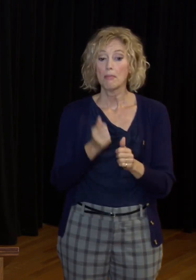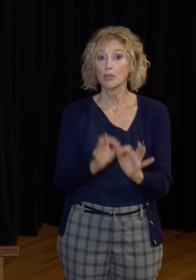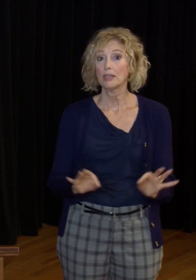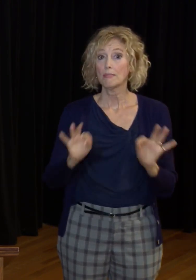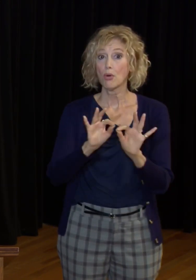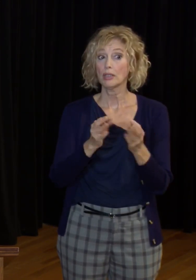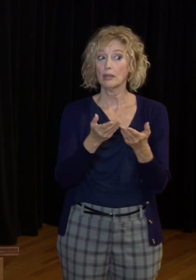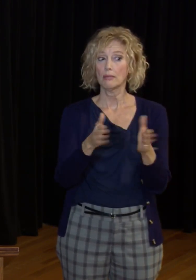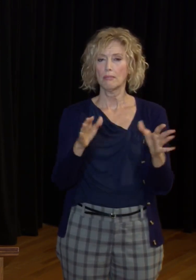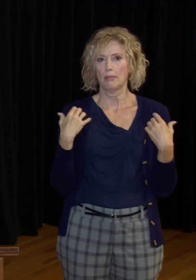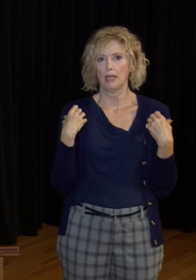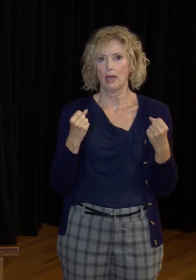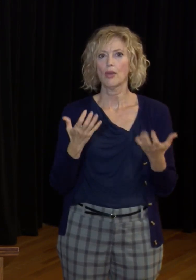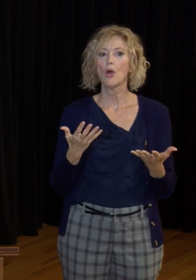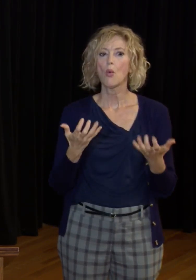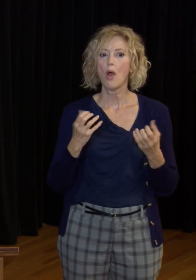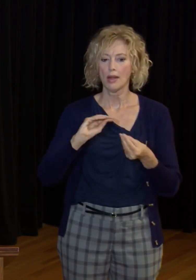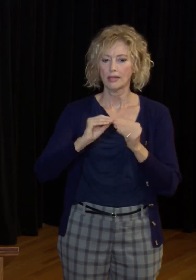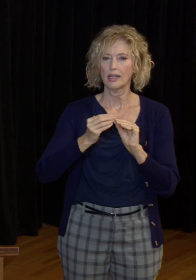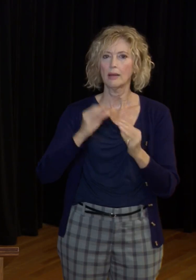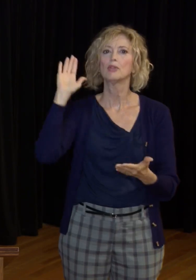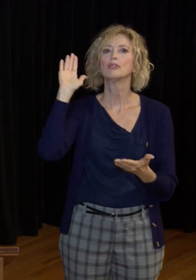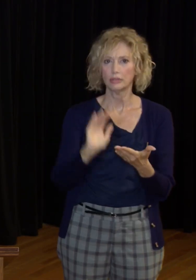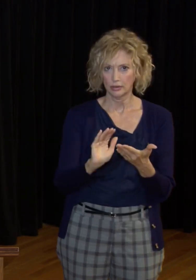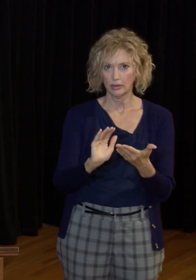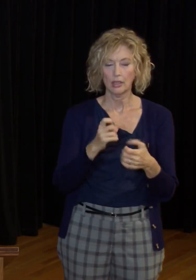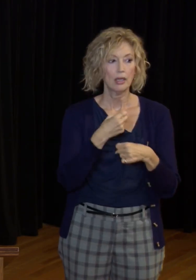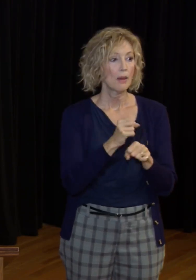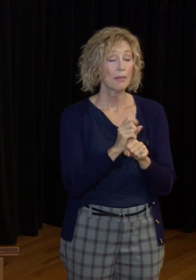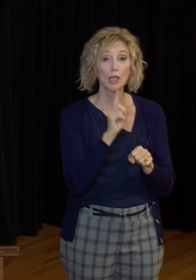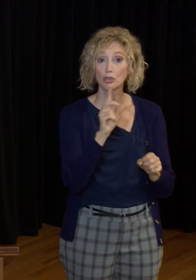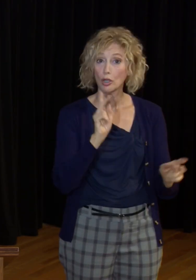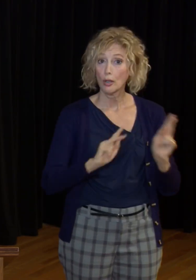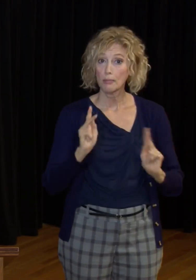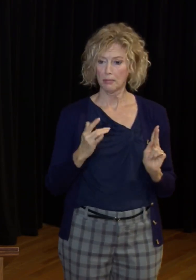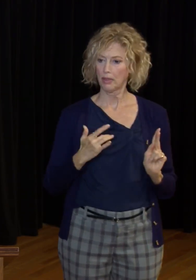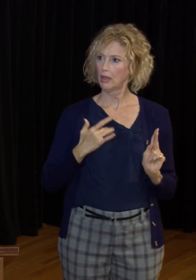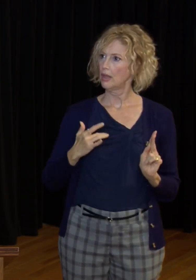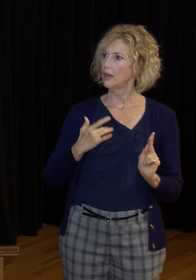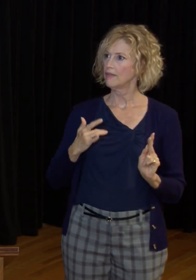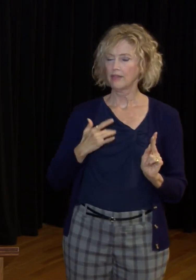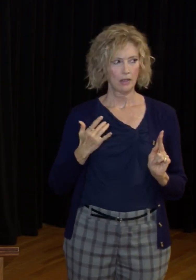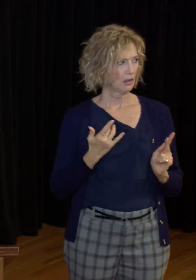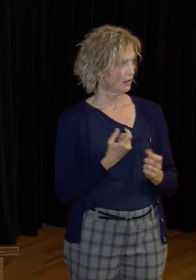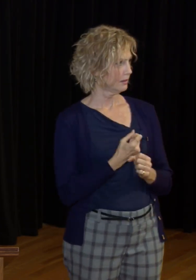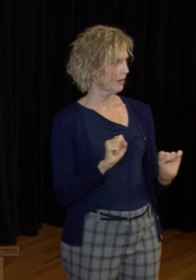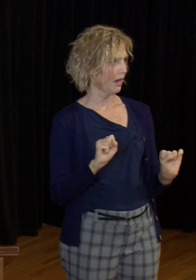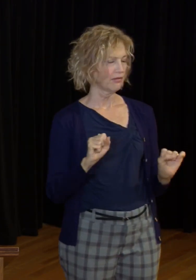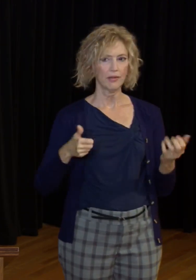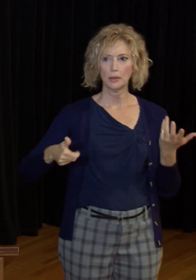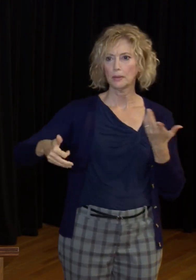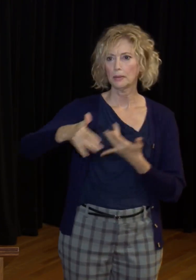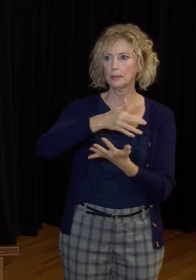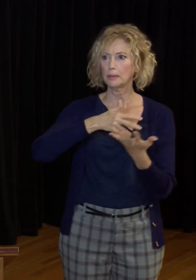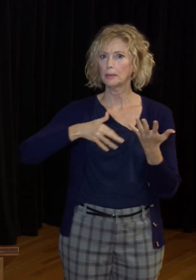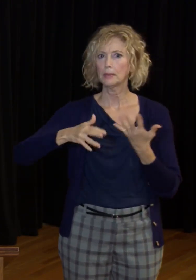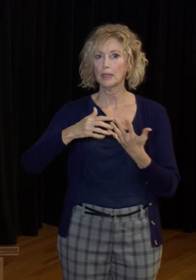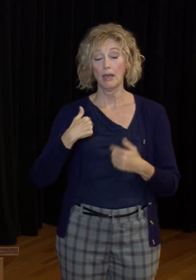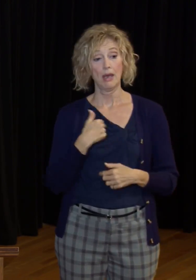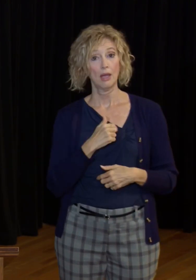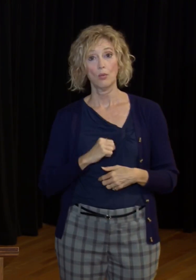public health. We want the case counts to come down. We want to ensure that people are feeling and being safe. We're really pleased and very